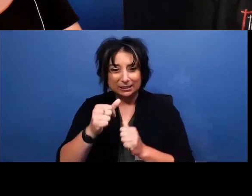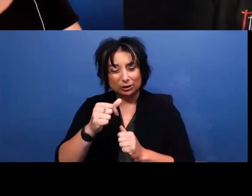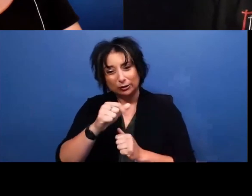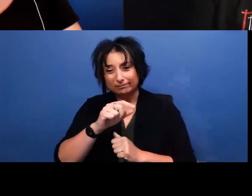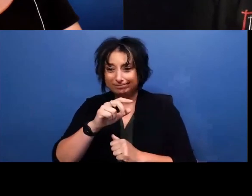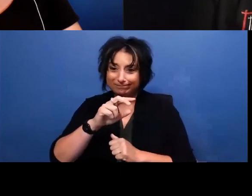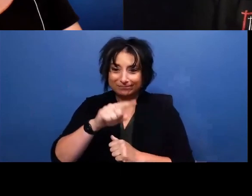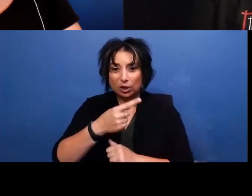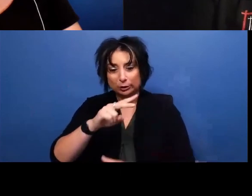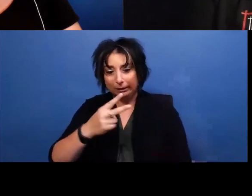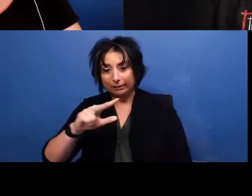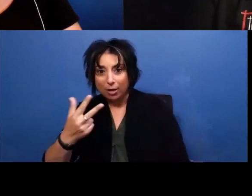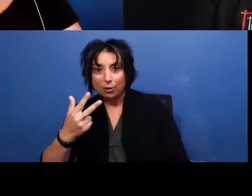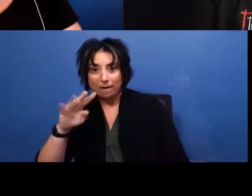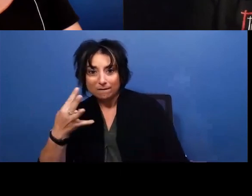age?